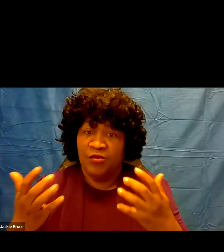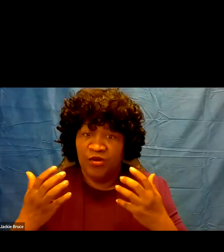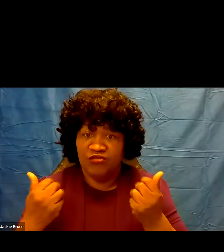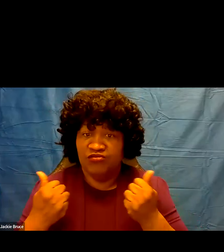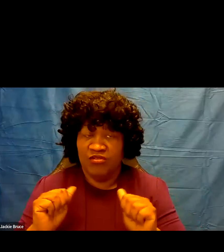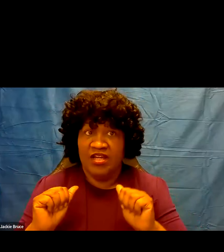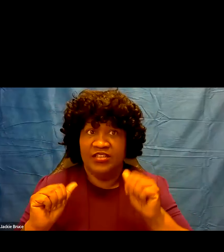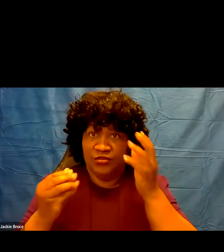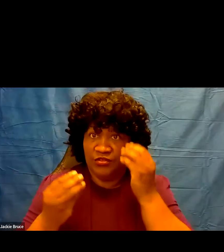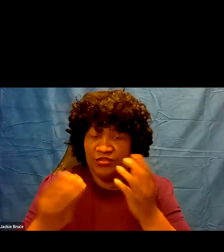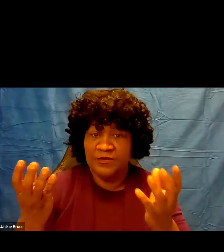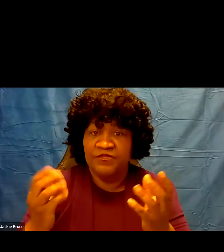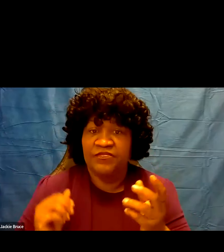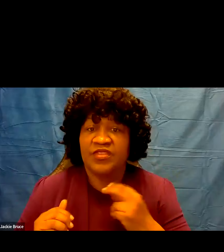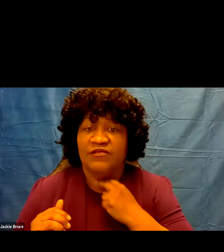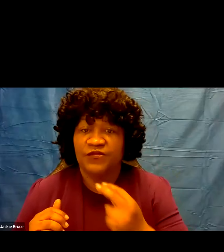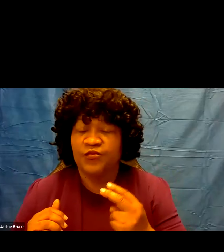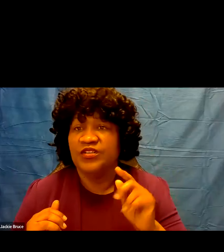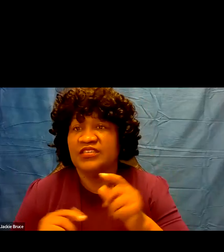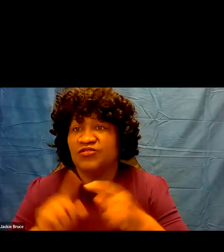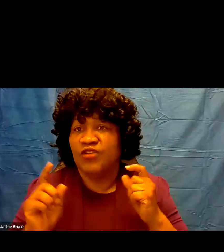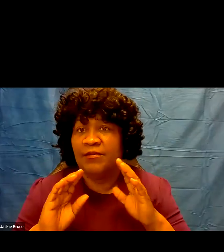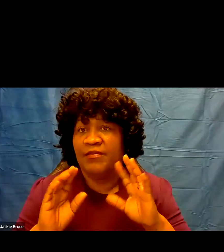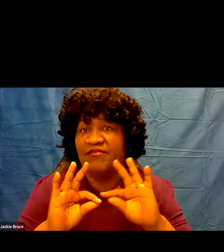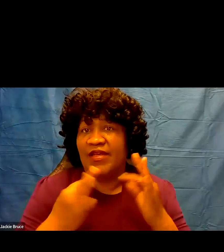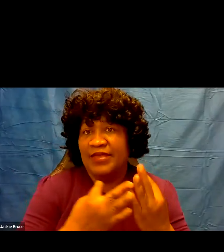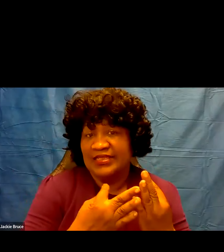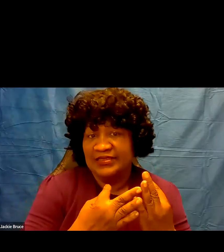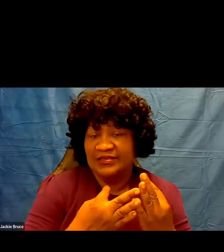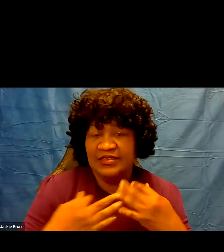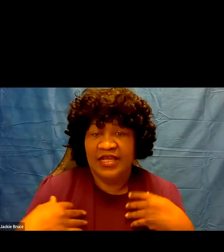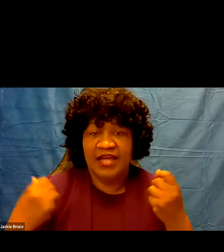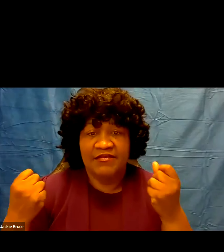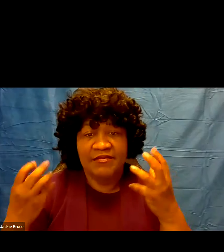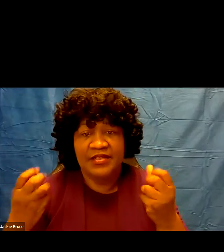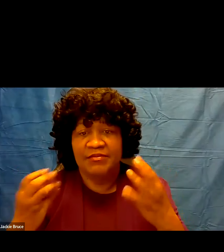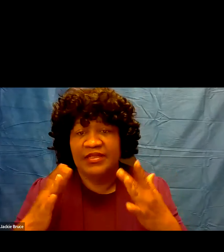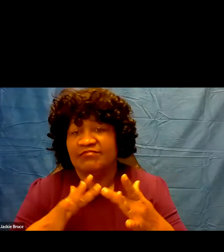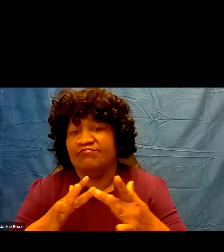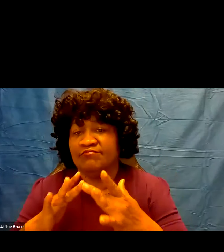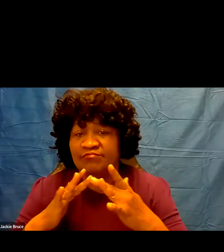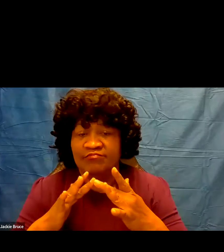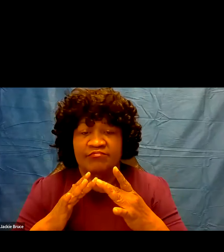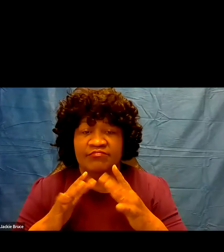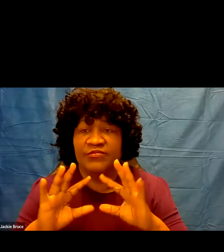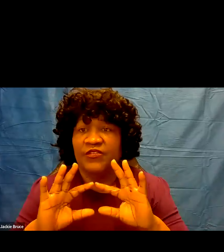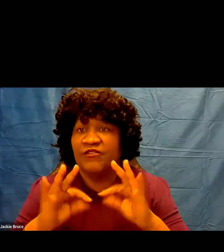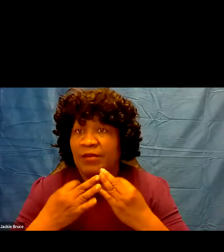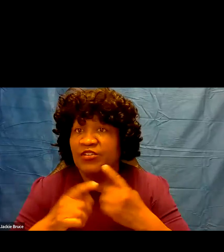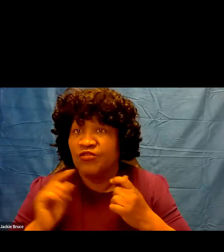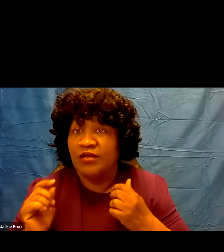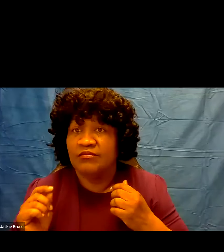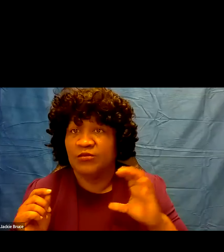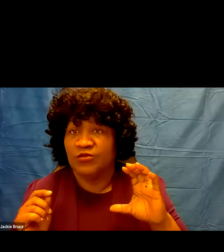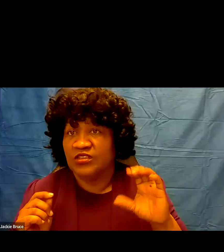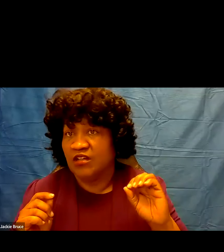try to convey is the voice of the families. I get so many outreach of families who come from communities of color,